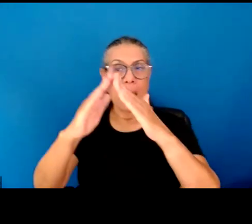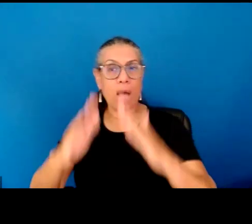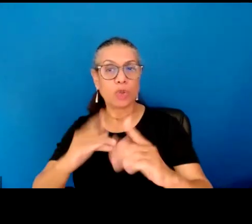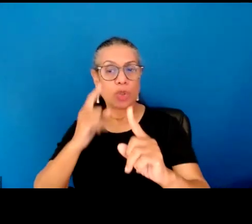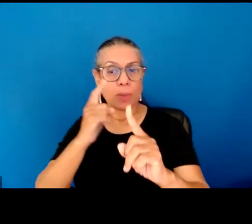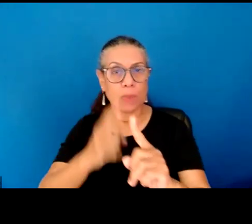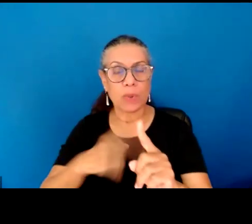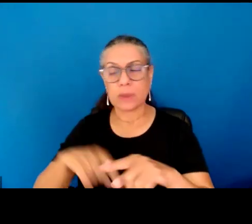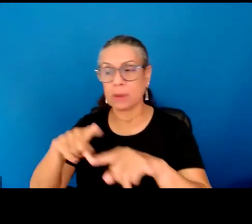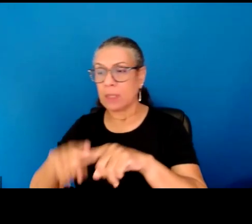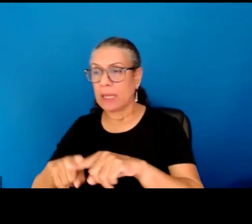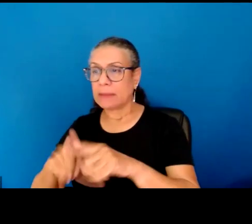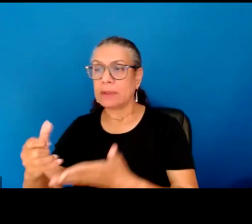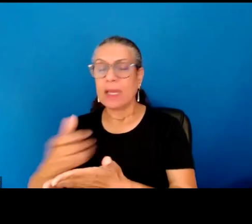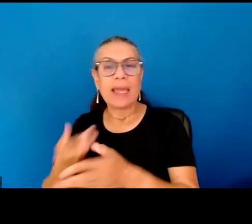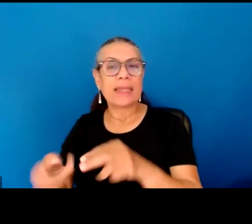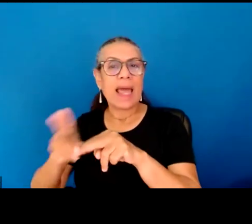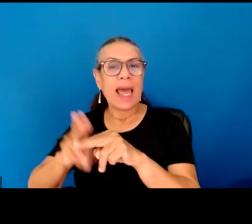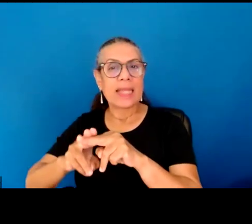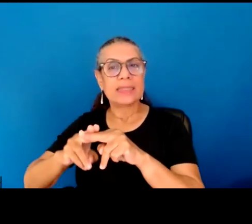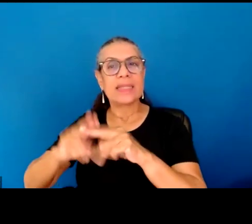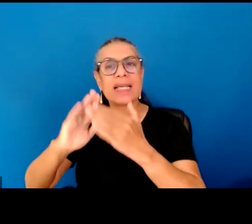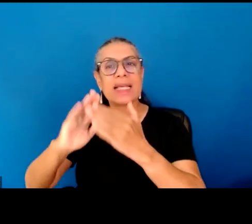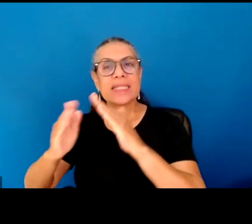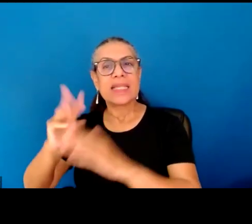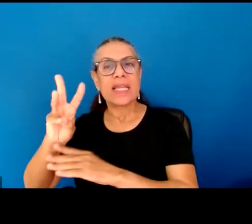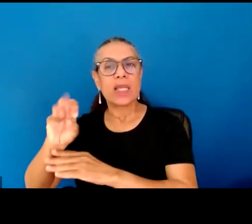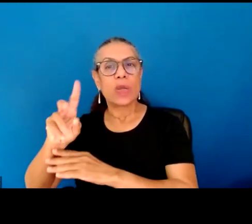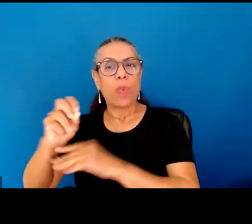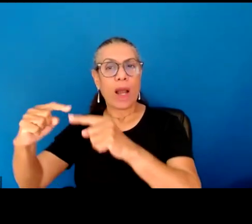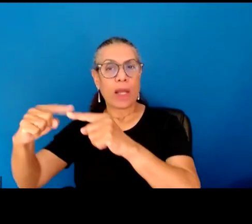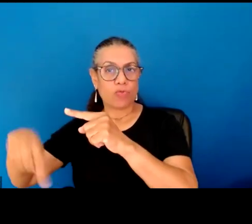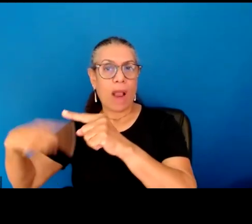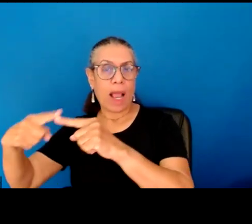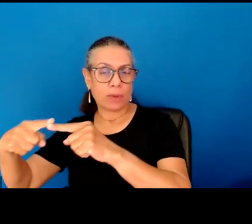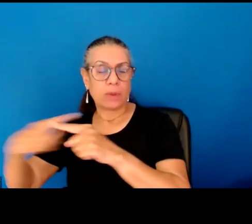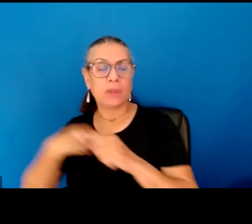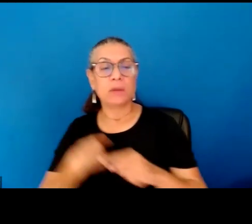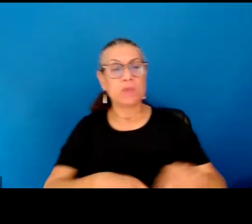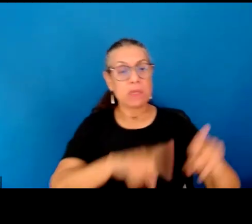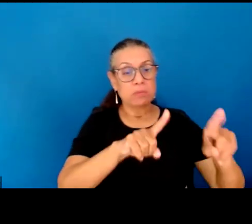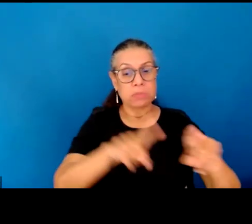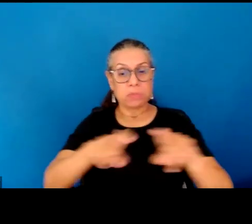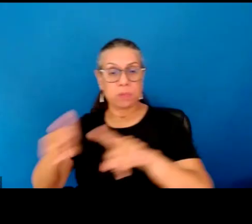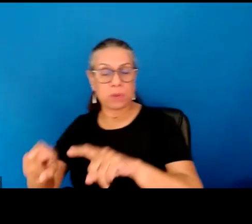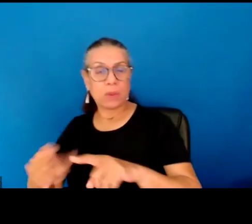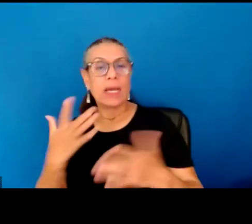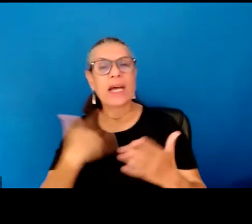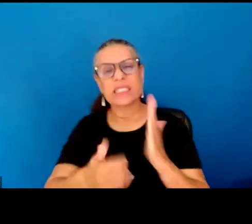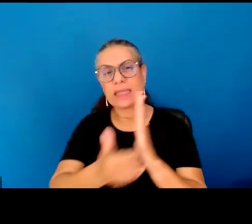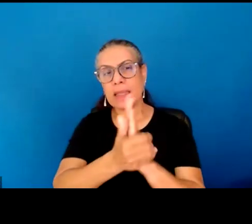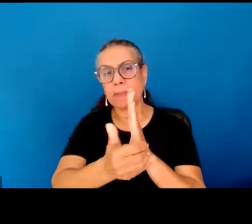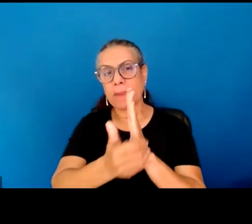by applicants, and adding a citywide round. The simulations and results are in the appendix of